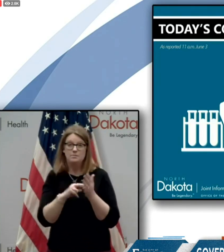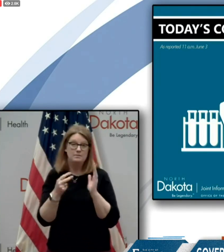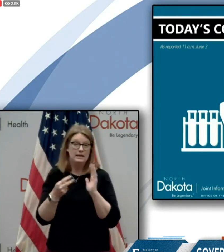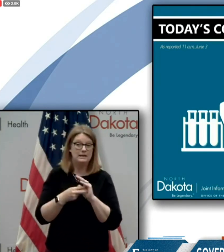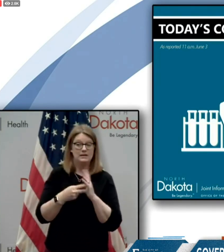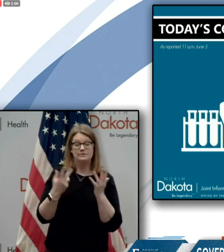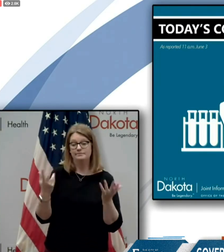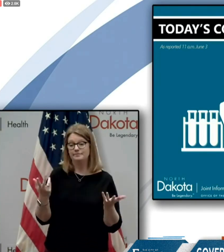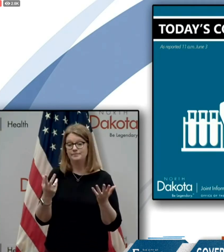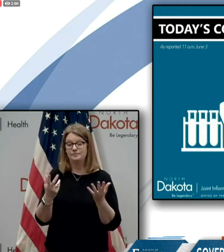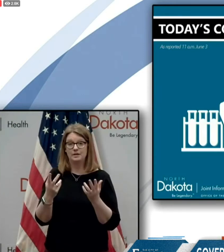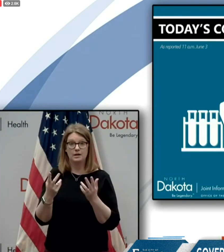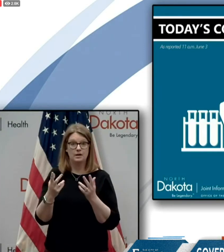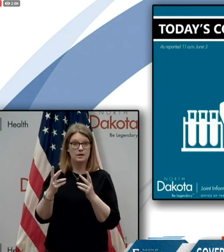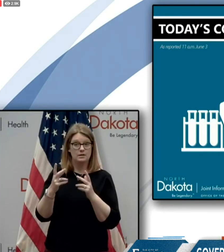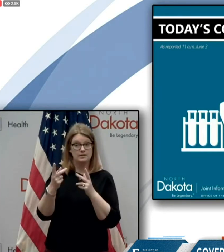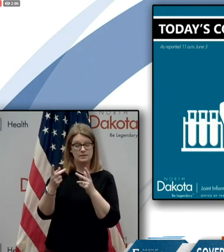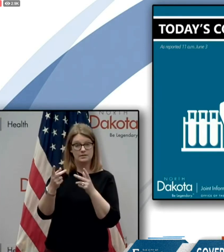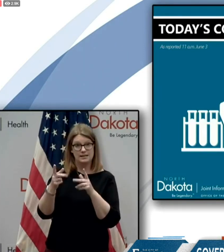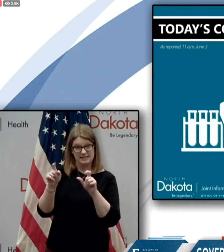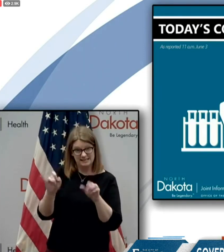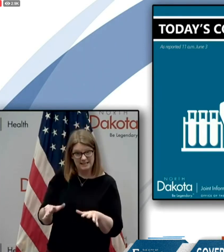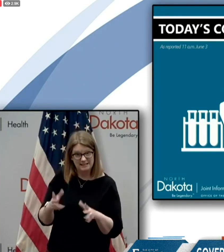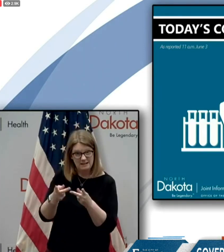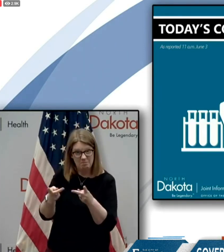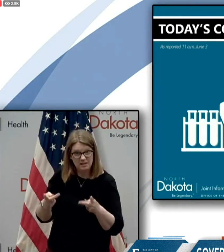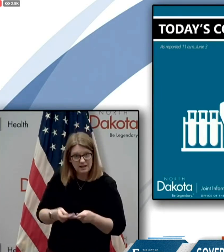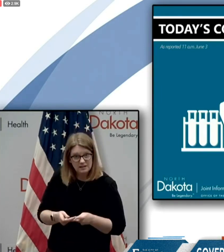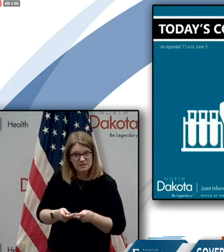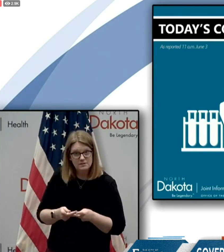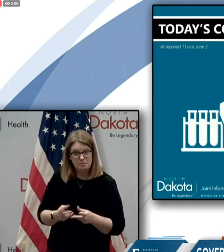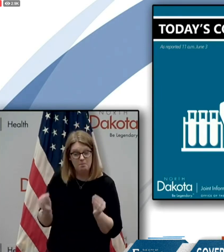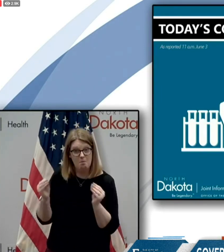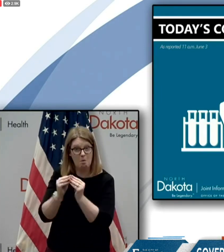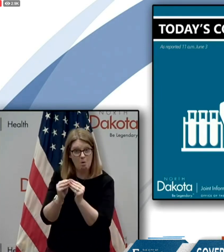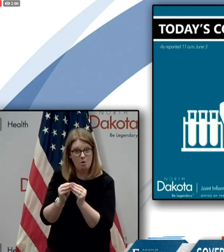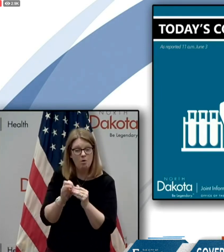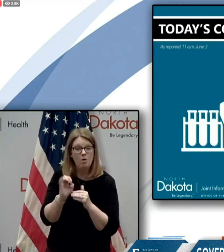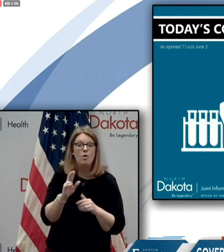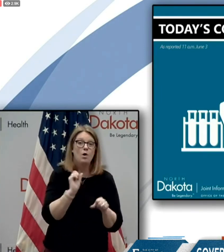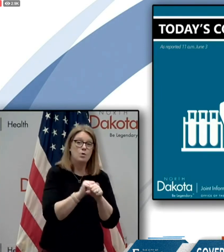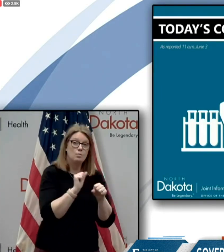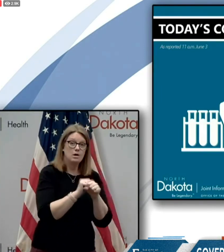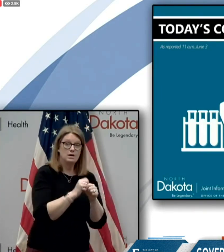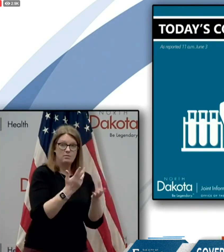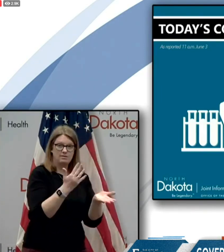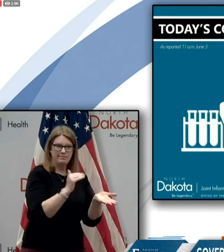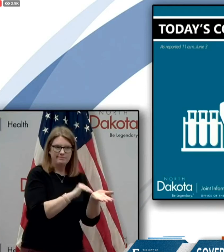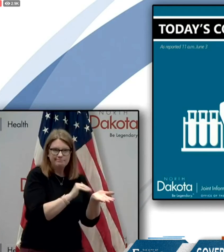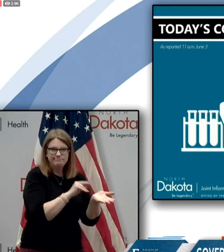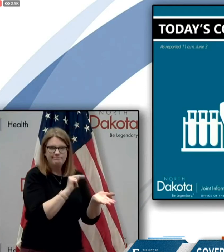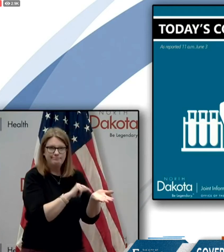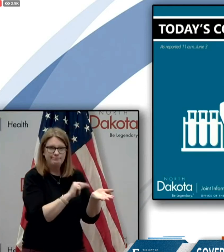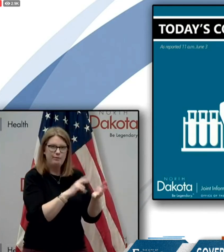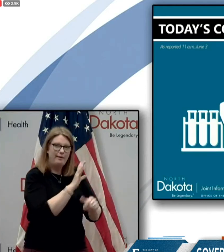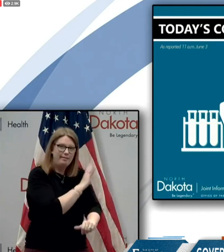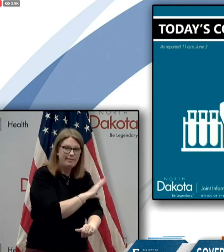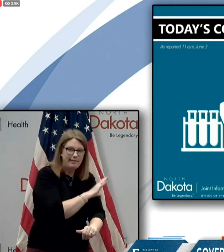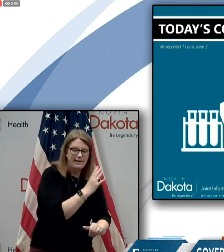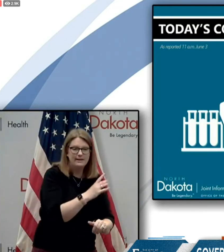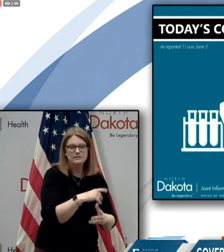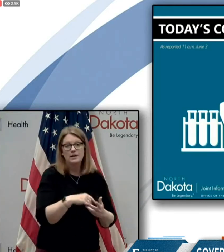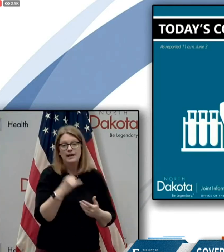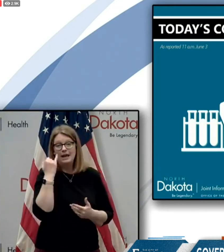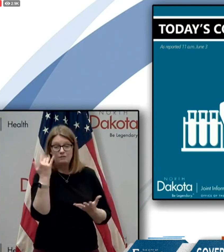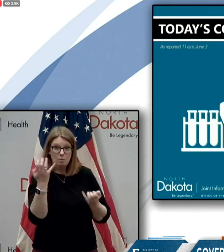of our locations where we offer testing, do a better job of working with our medical providers to make sure that people who want to get tested